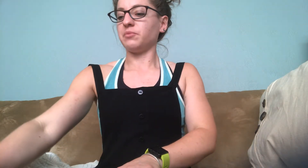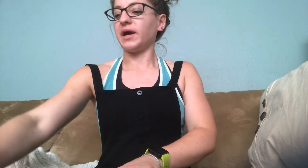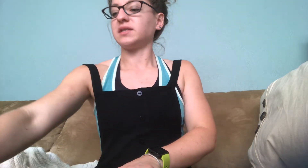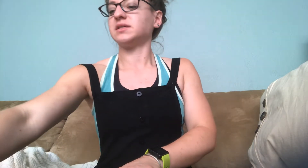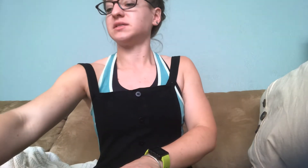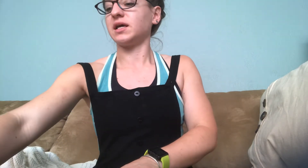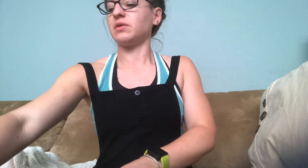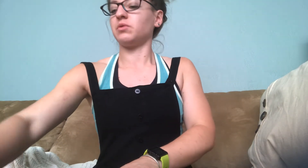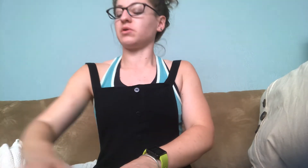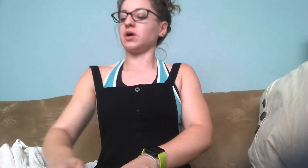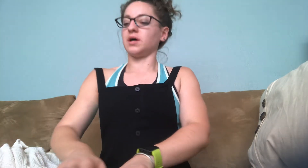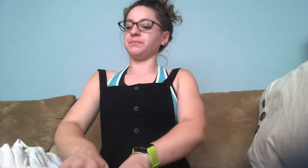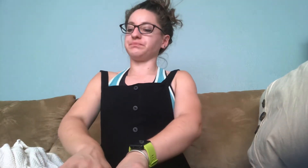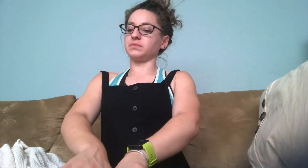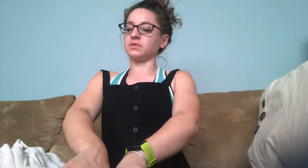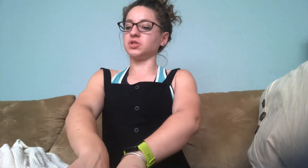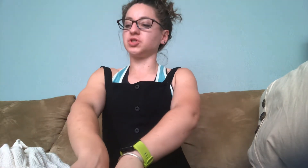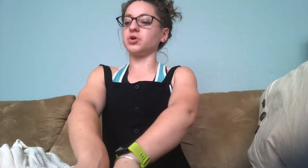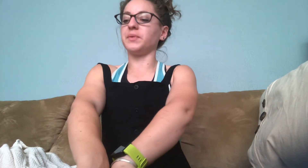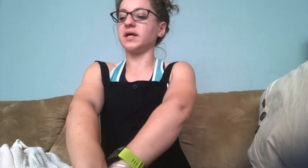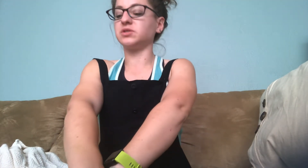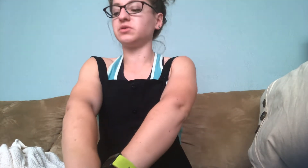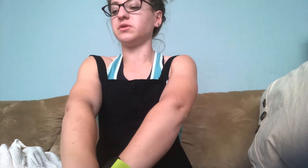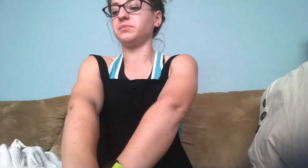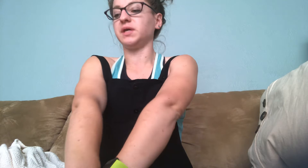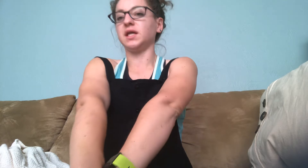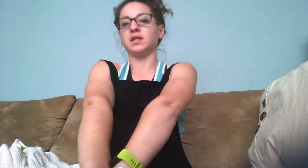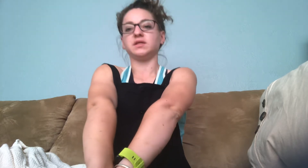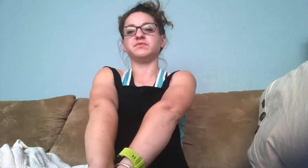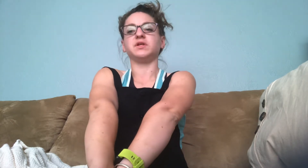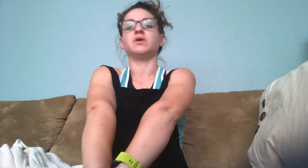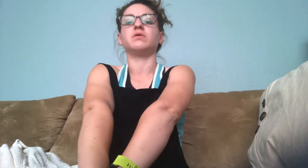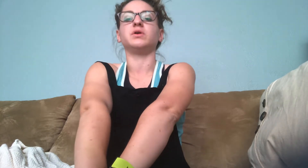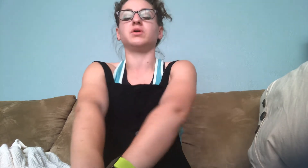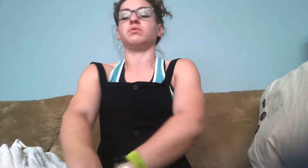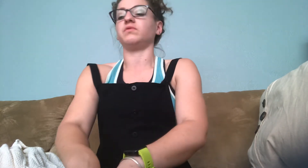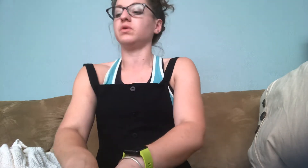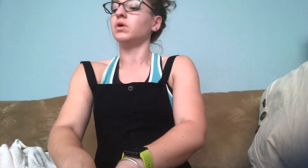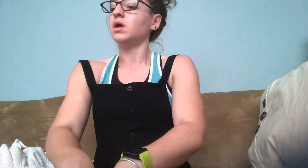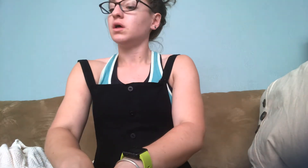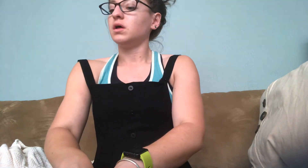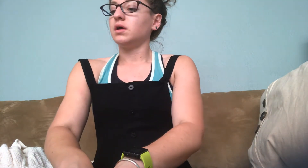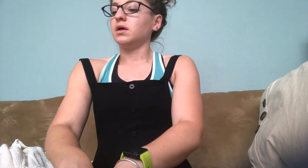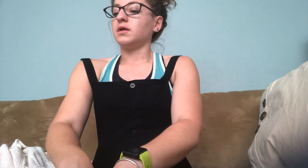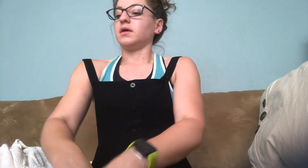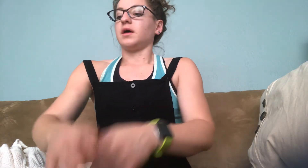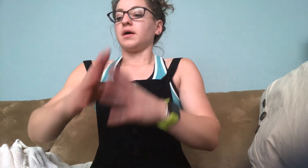But we can practice again. We'll just go back to the beginning of this video, and you can review